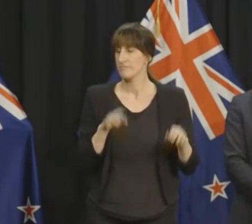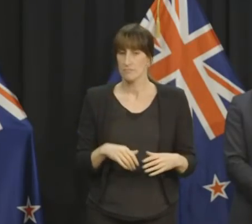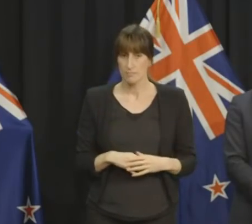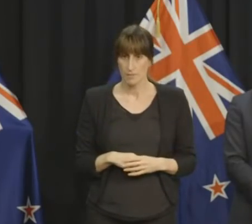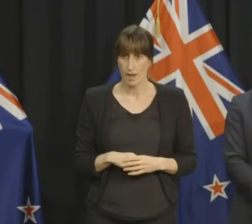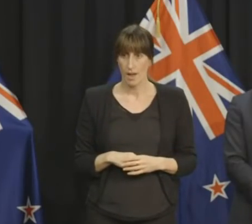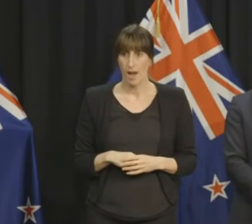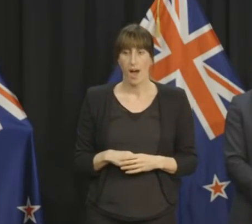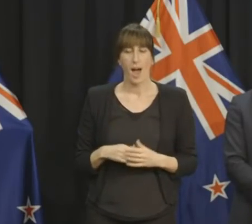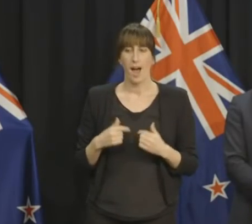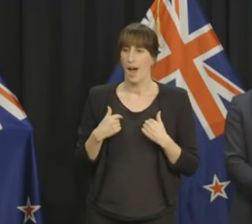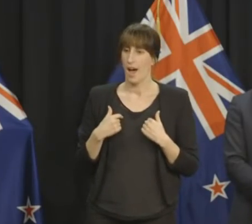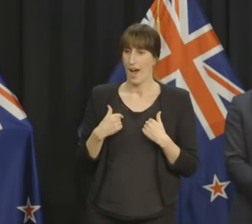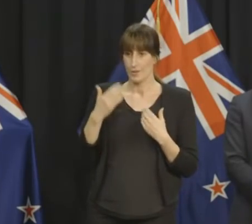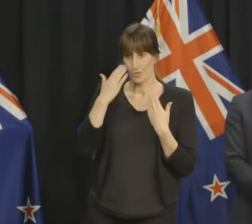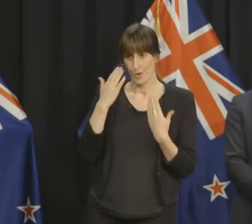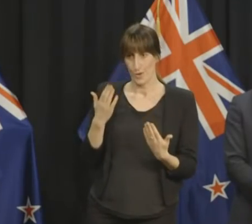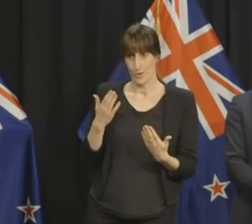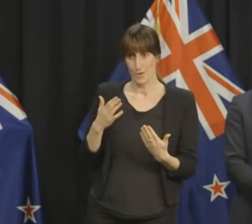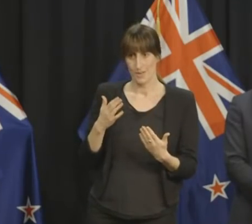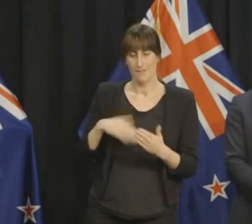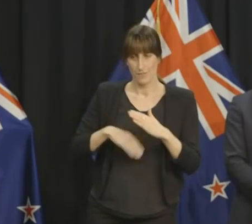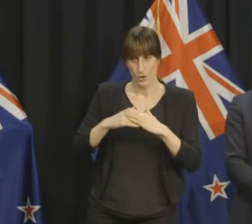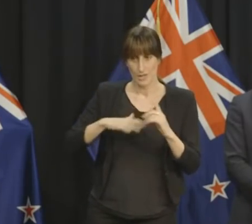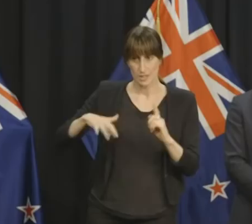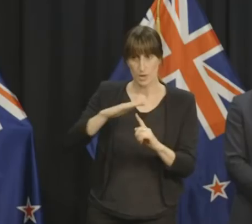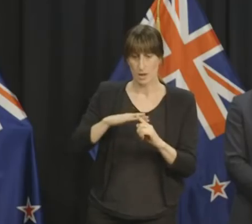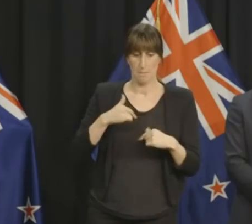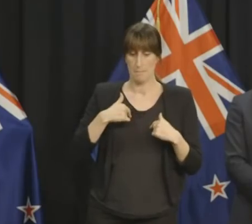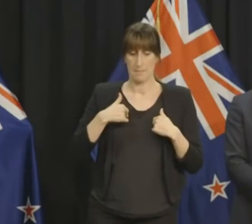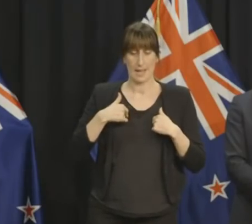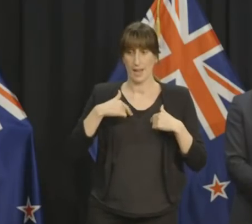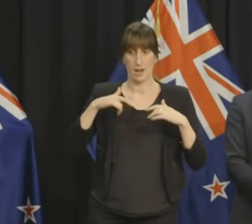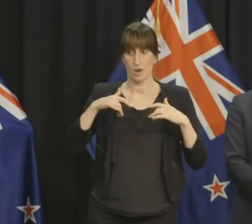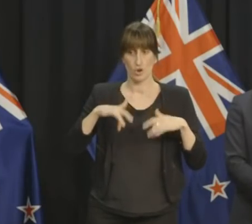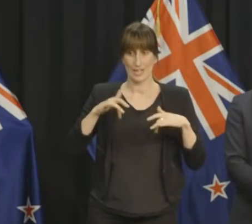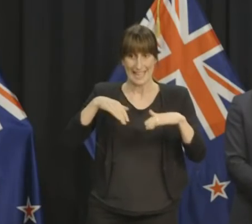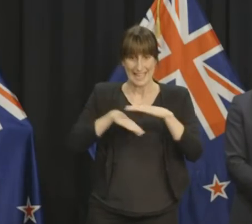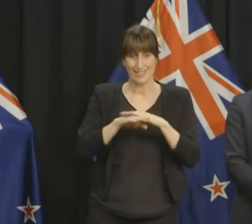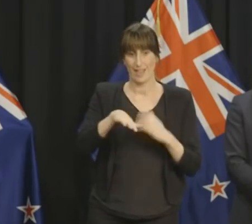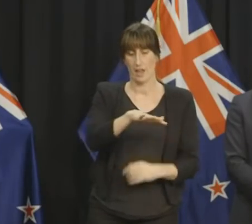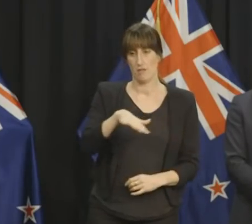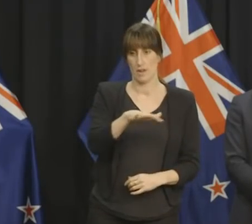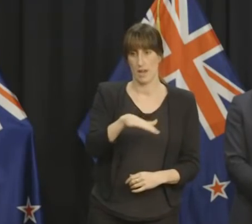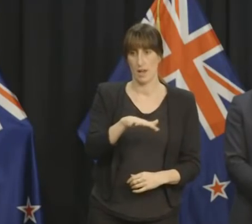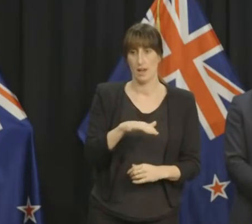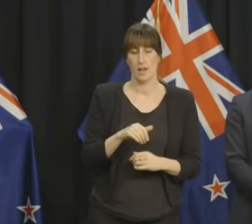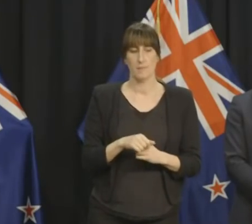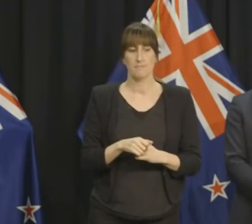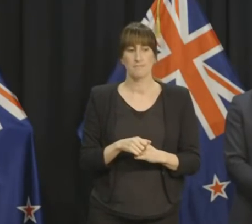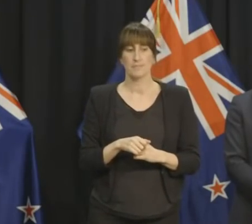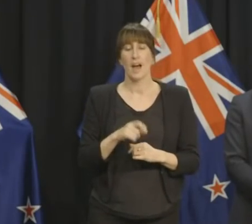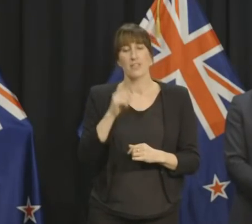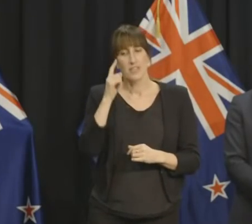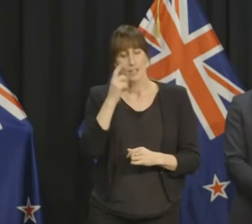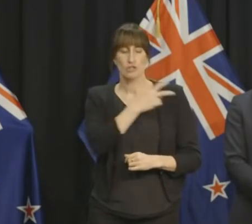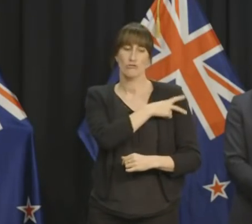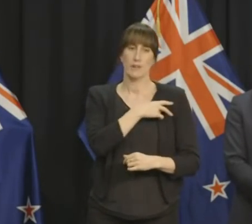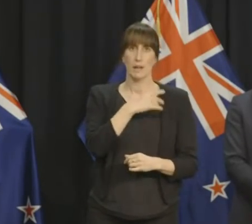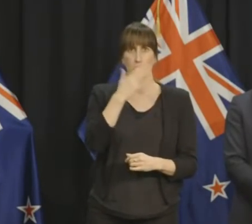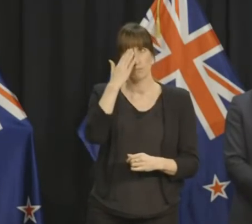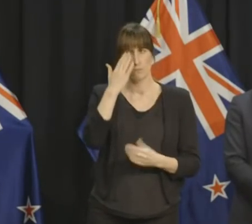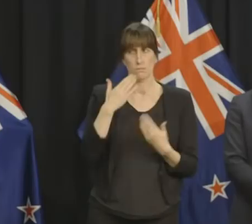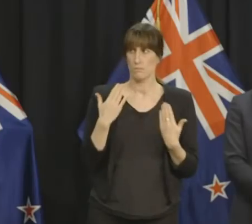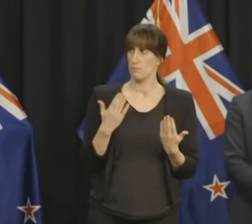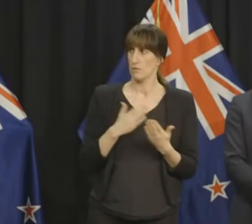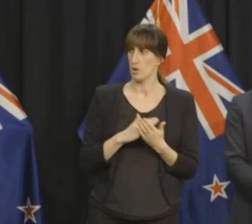into the smoking mirror myself, but it was at night time, and that individual was obviously mistaken about whether or not they thought it was a contractor. Quite quickly they had